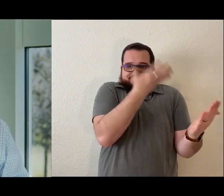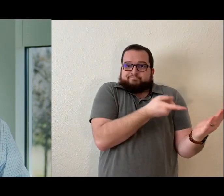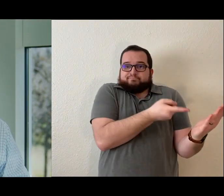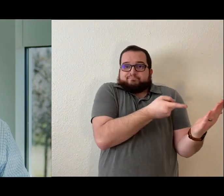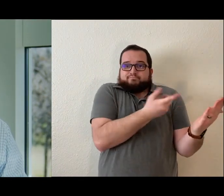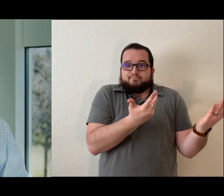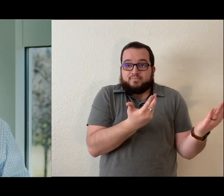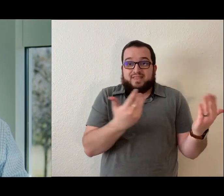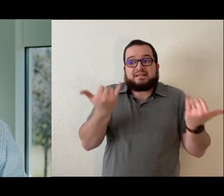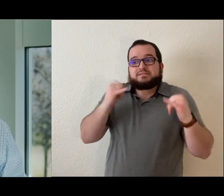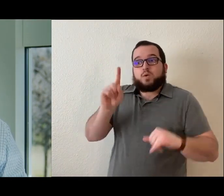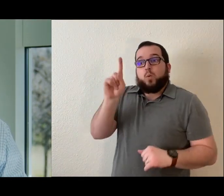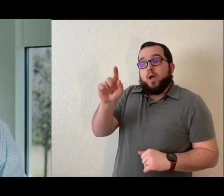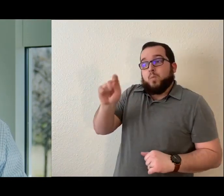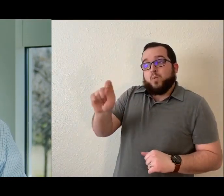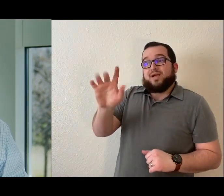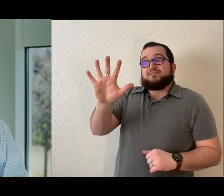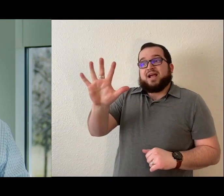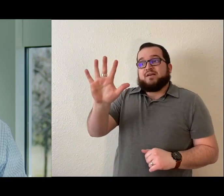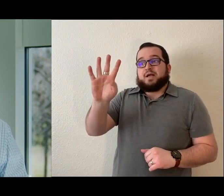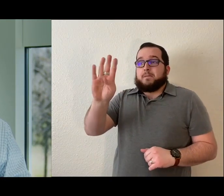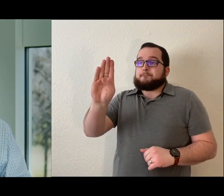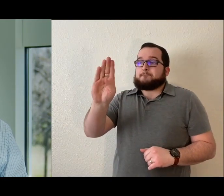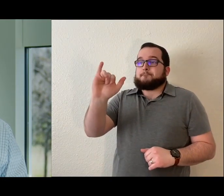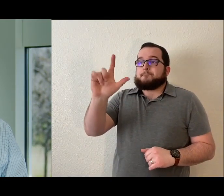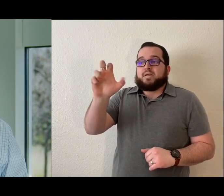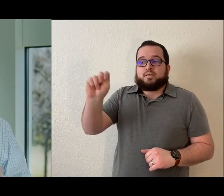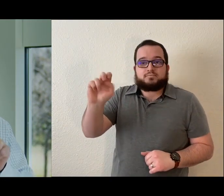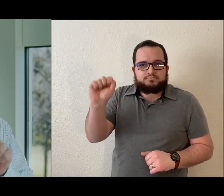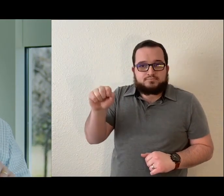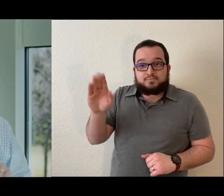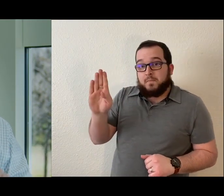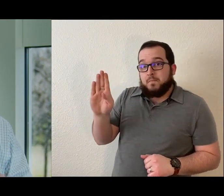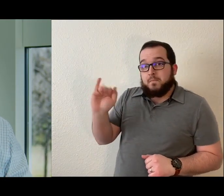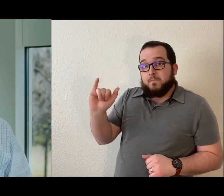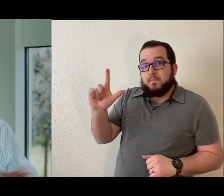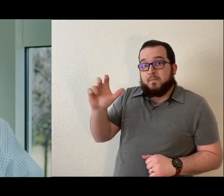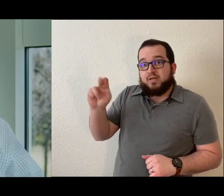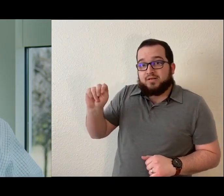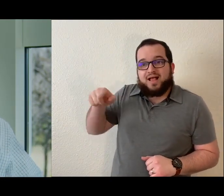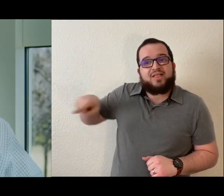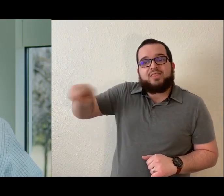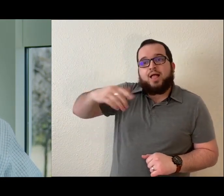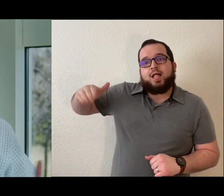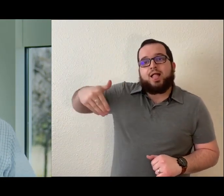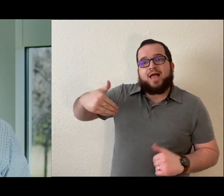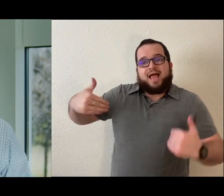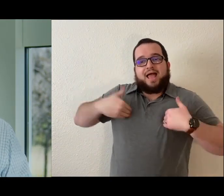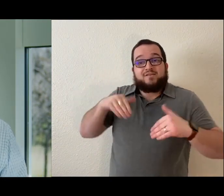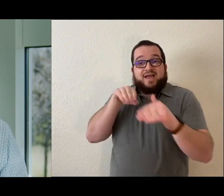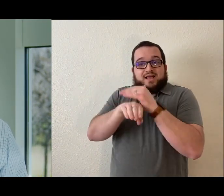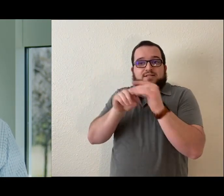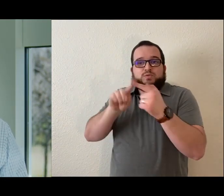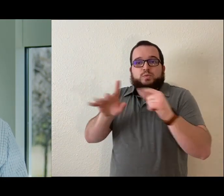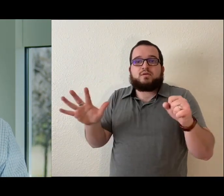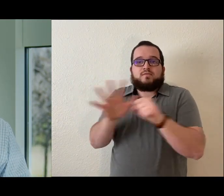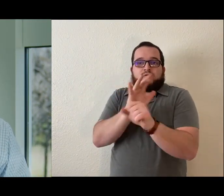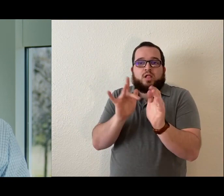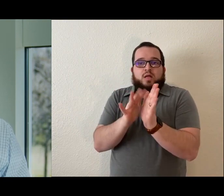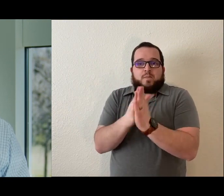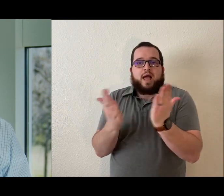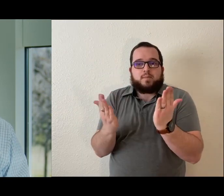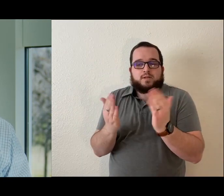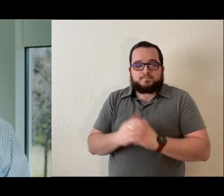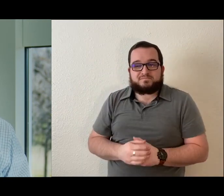still 1.5 billion, that's right, billion with a B, people today that do not have access to the full Bible.